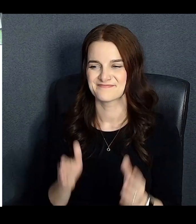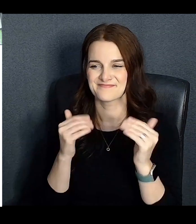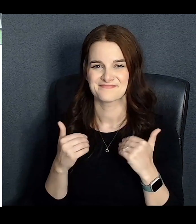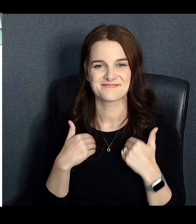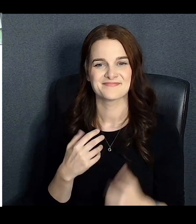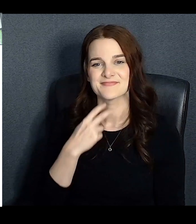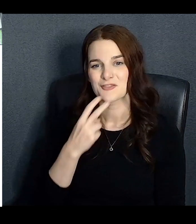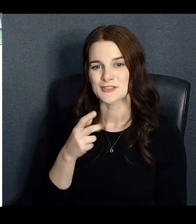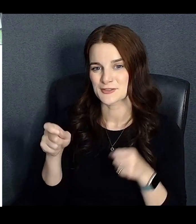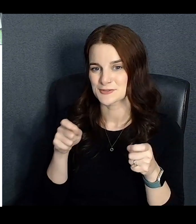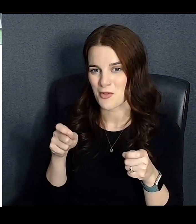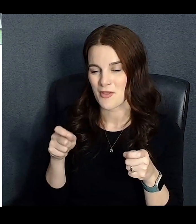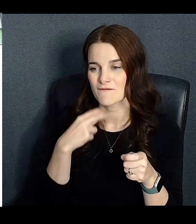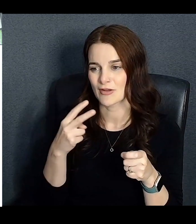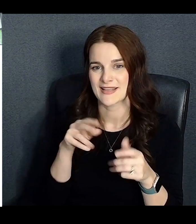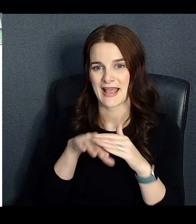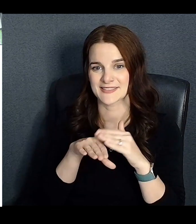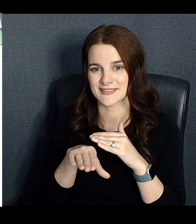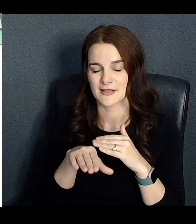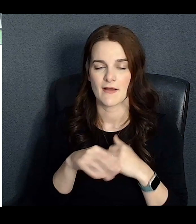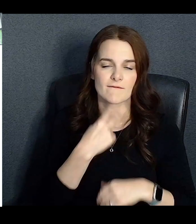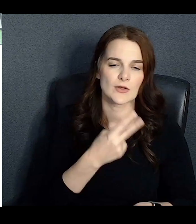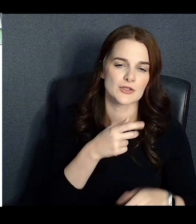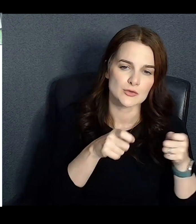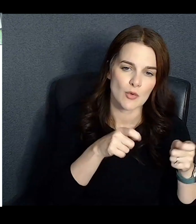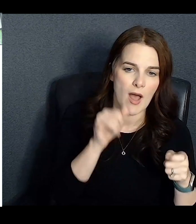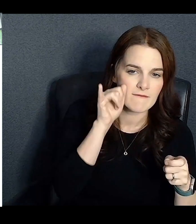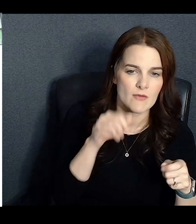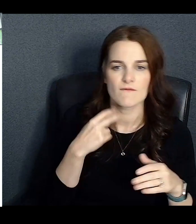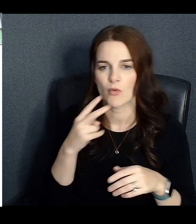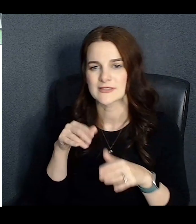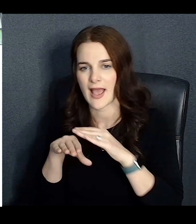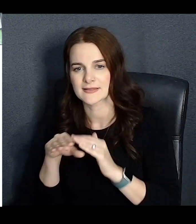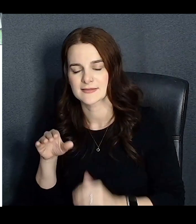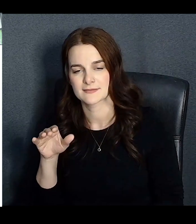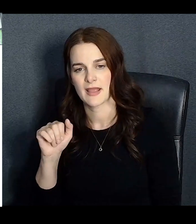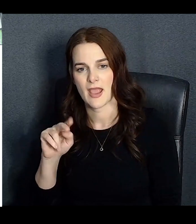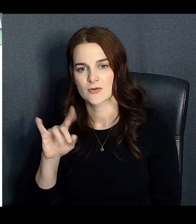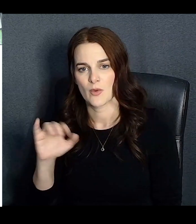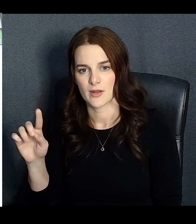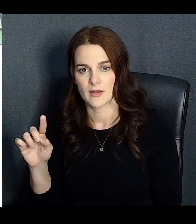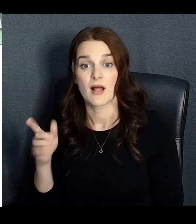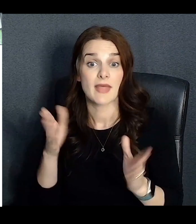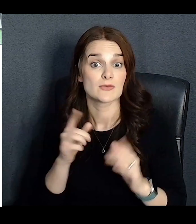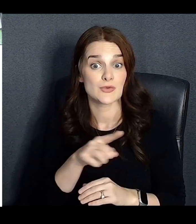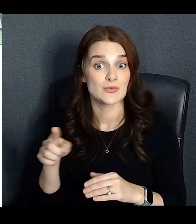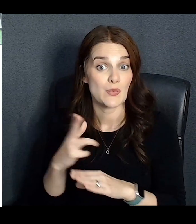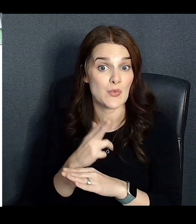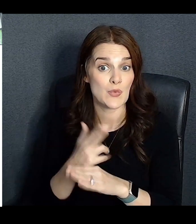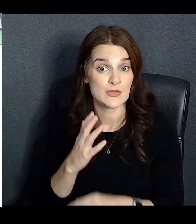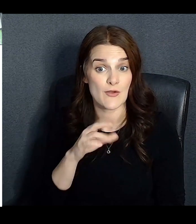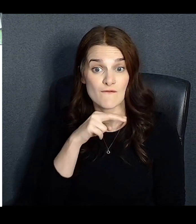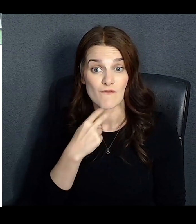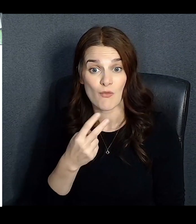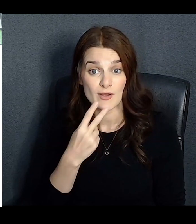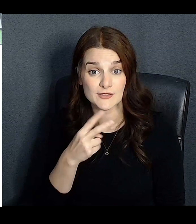And then we have voice control and voice access. So it's called voice control on iPhone and voice access on Android. This is basically allowing you to use